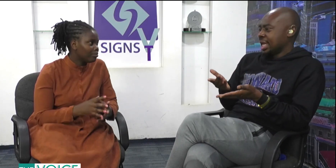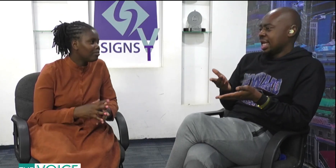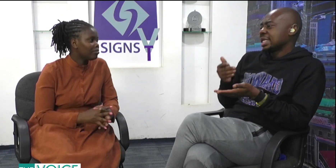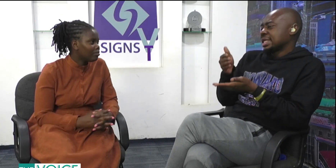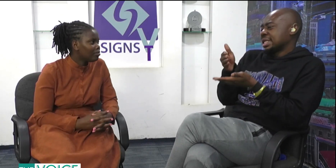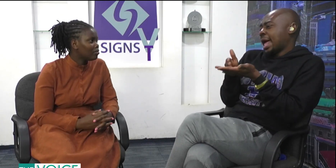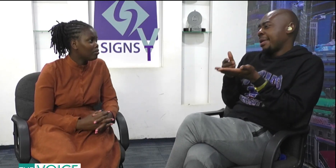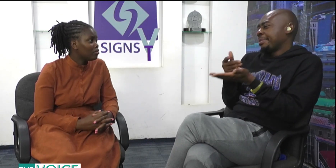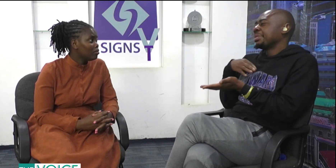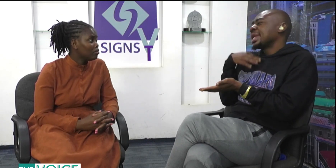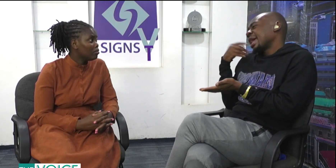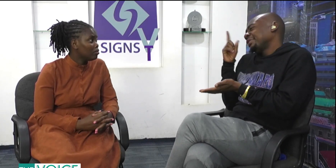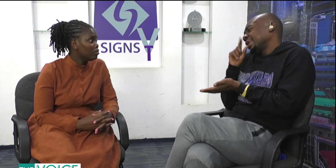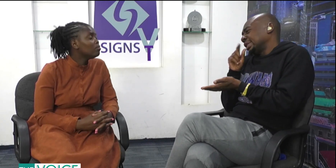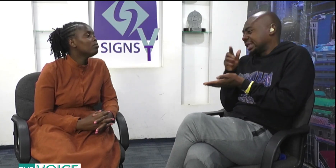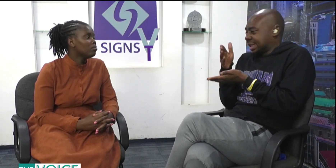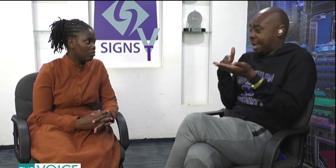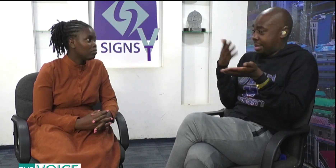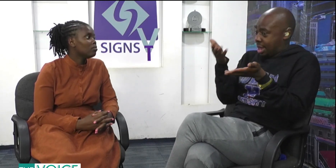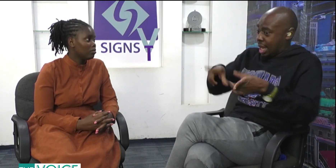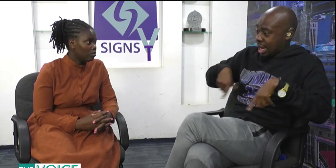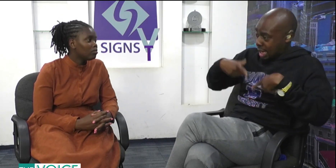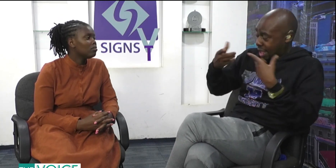first I learned to forgive the teachers,